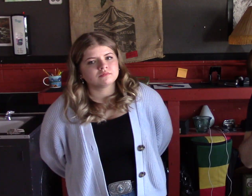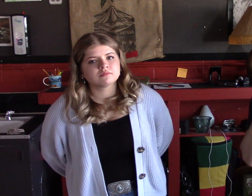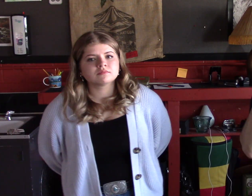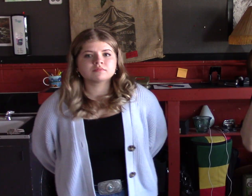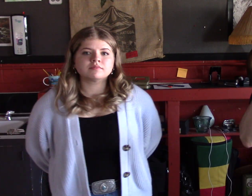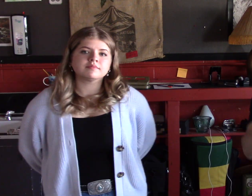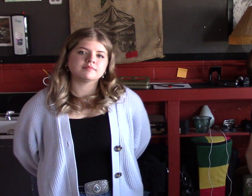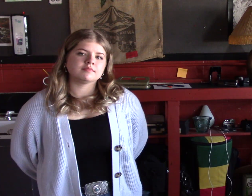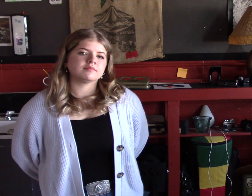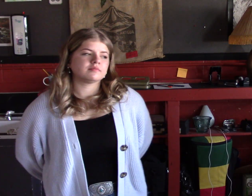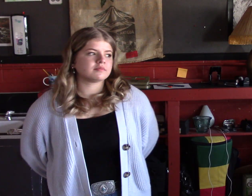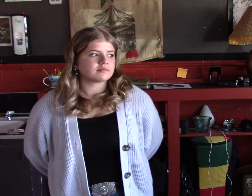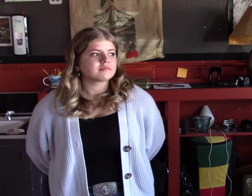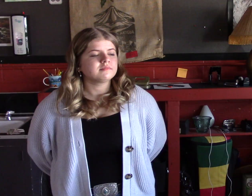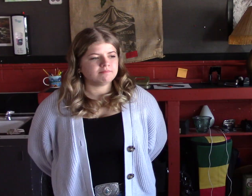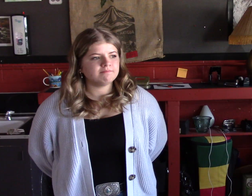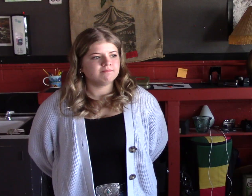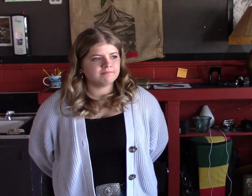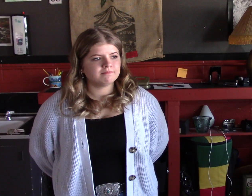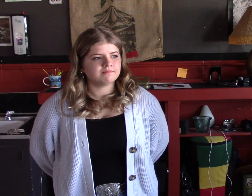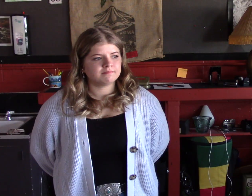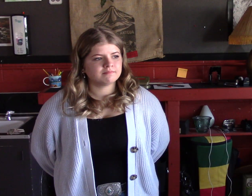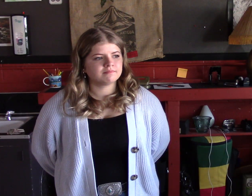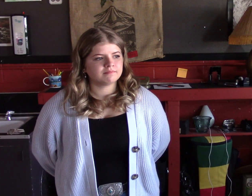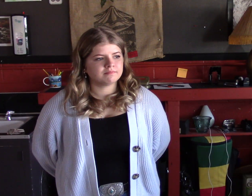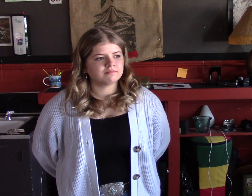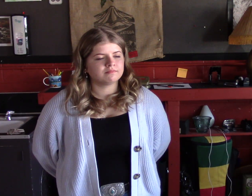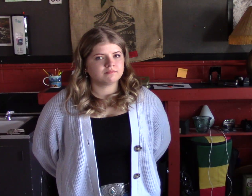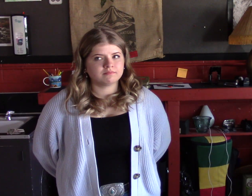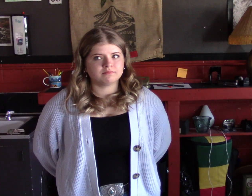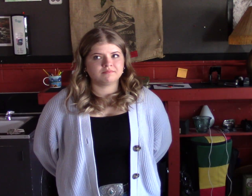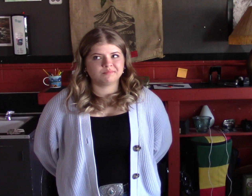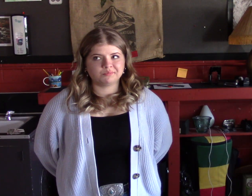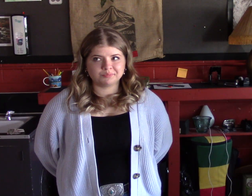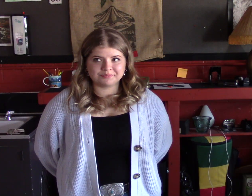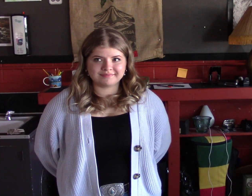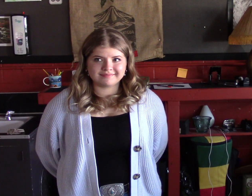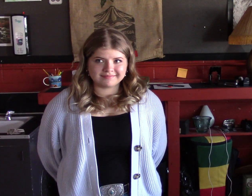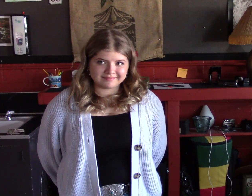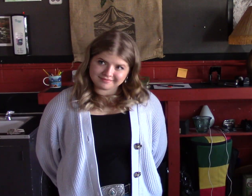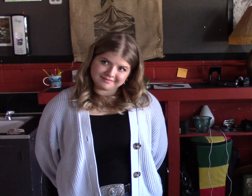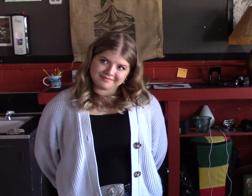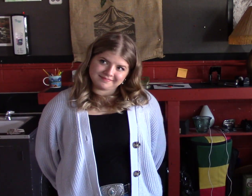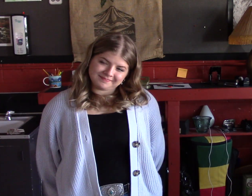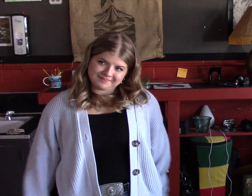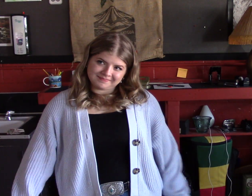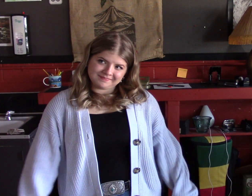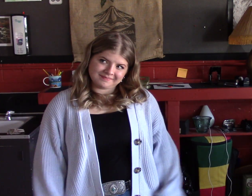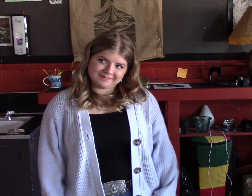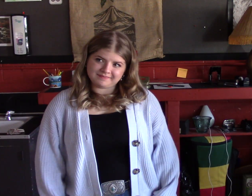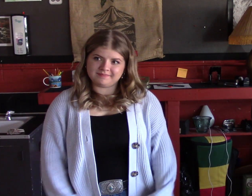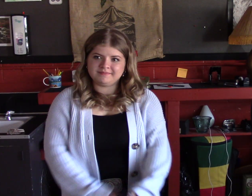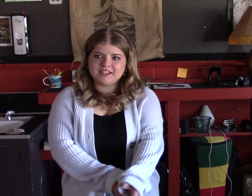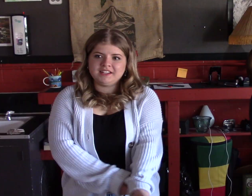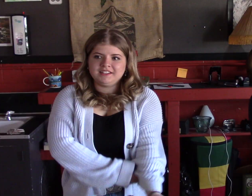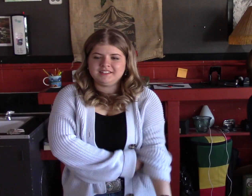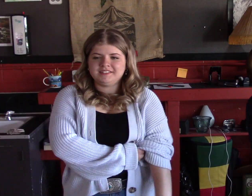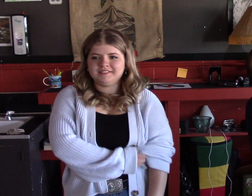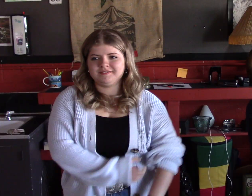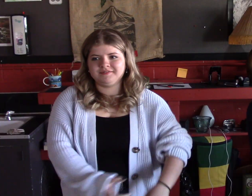just that much further ahead. So this next one, Gigi's just gonna run through a bunch of really common signs. And again, we don't expect you to pick